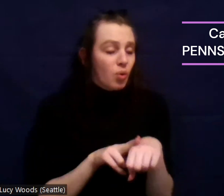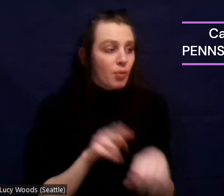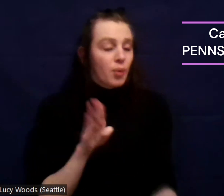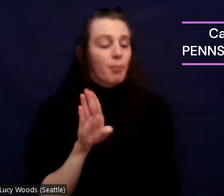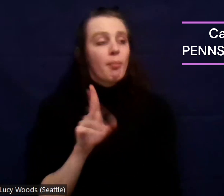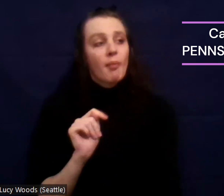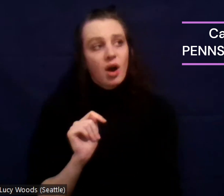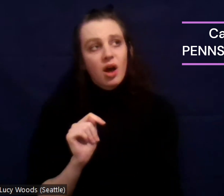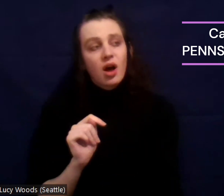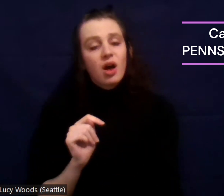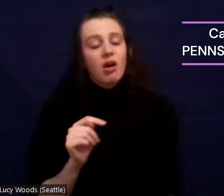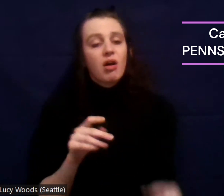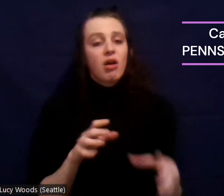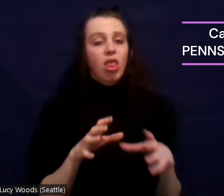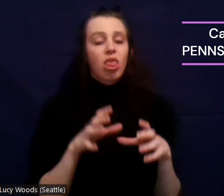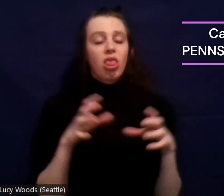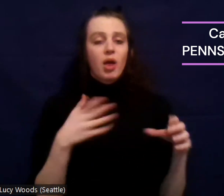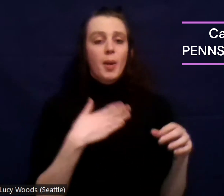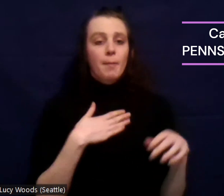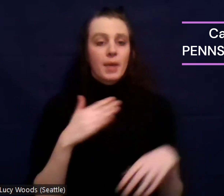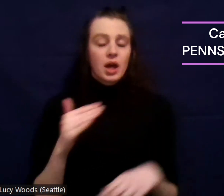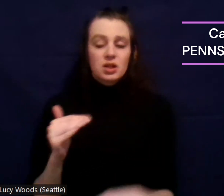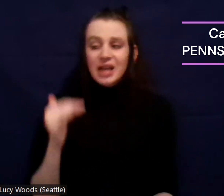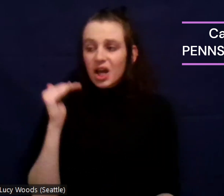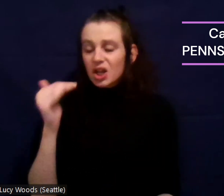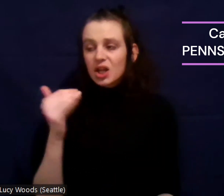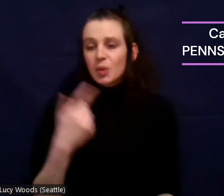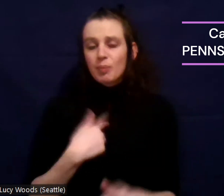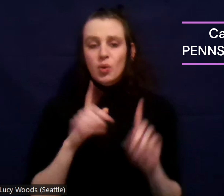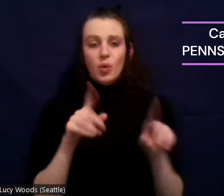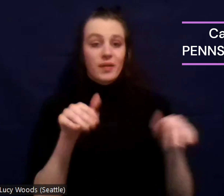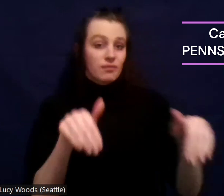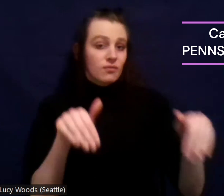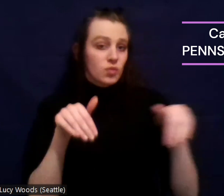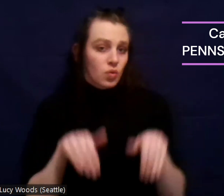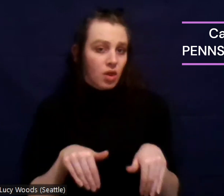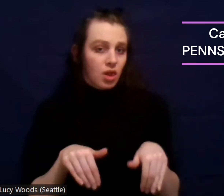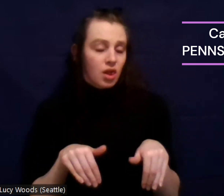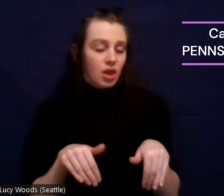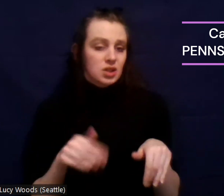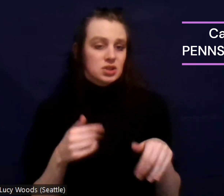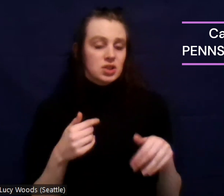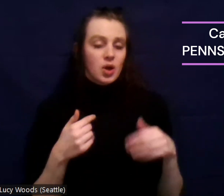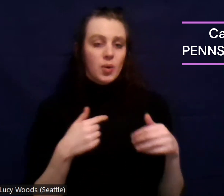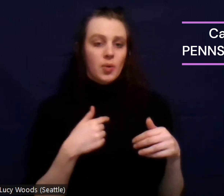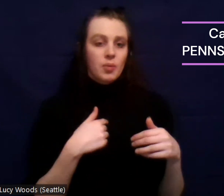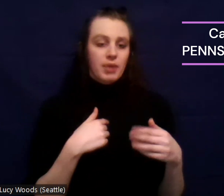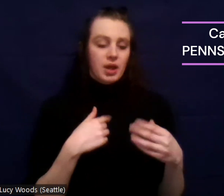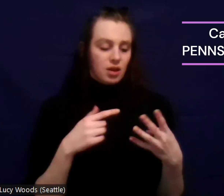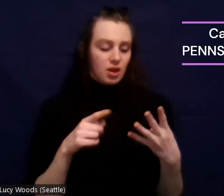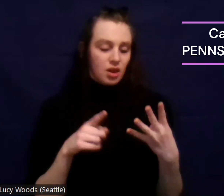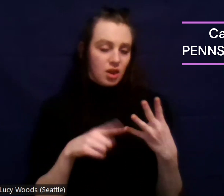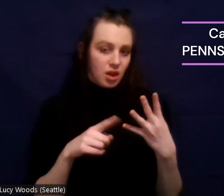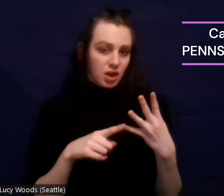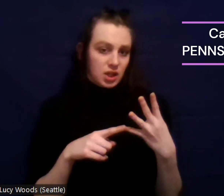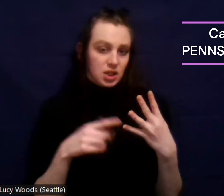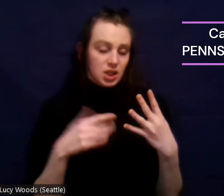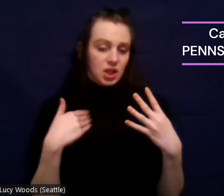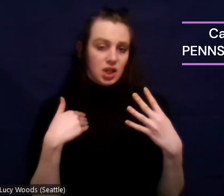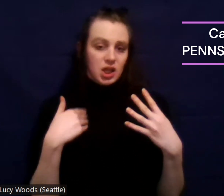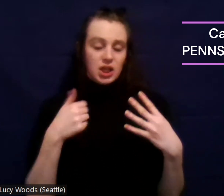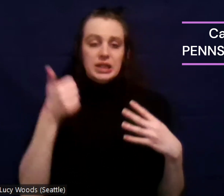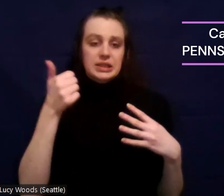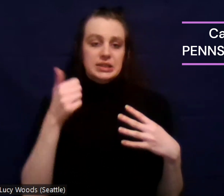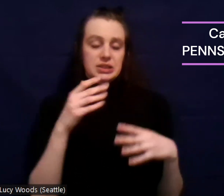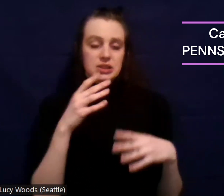was spent going to funerals just because I was the youngest of four kids. My dad was the youngest of seven. So that was just,